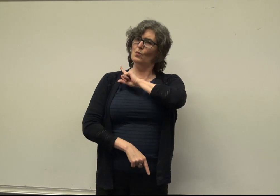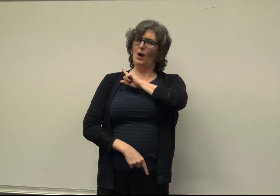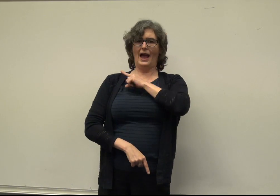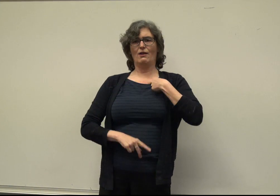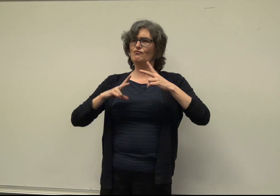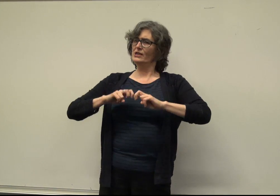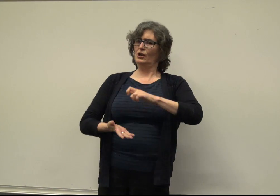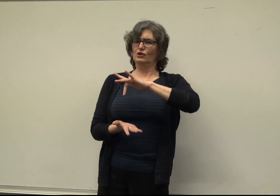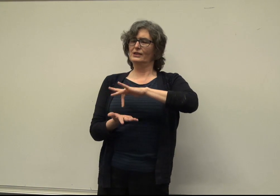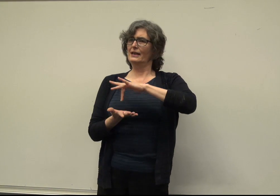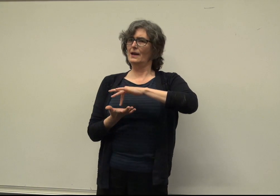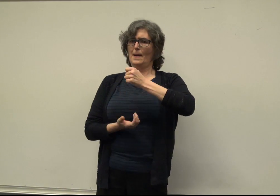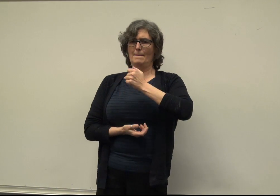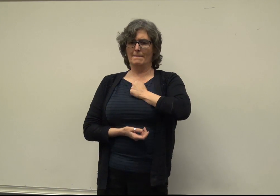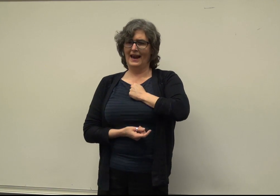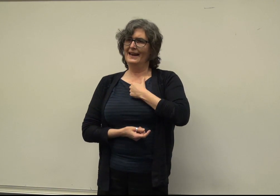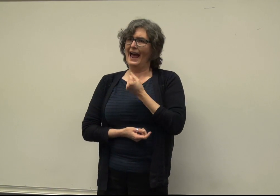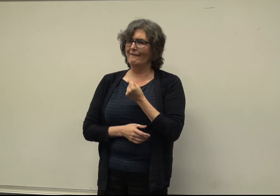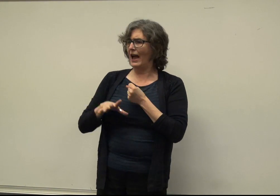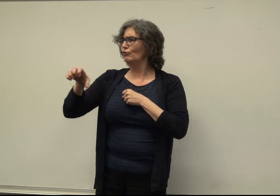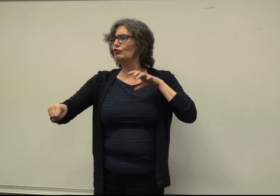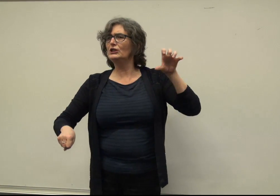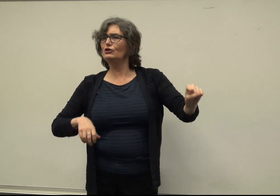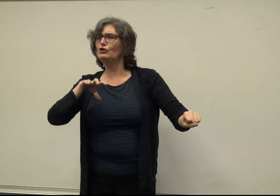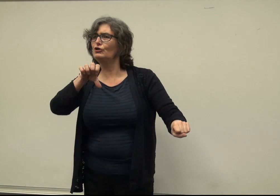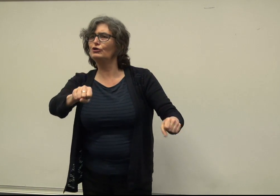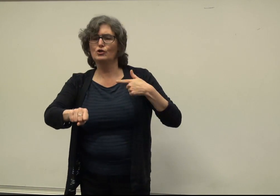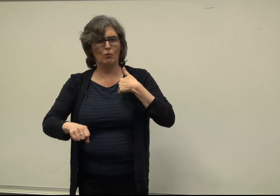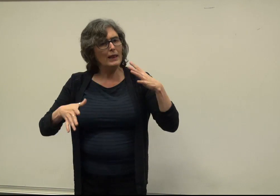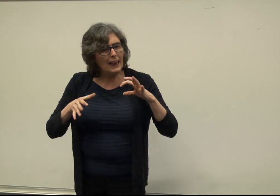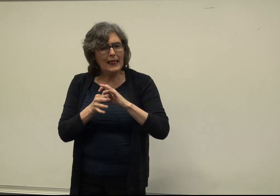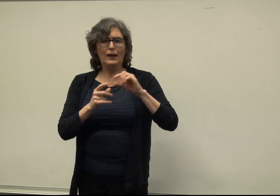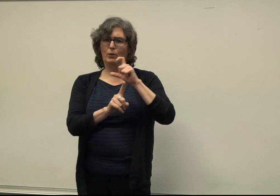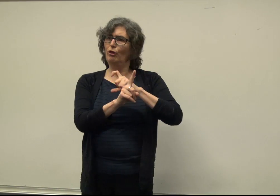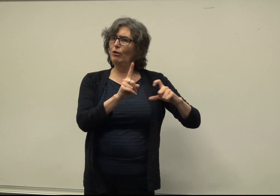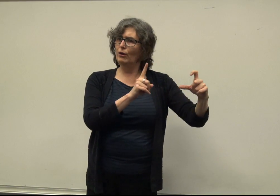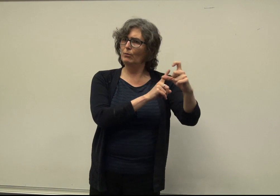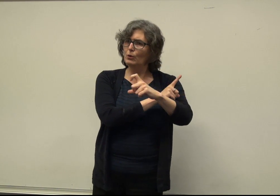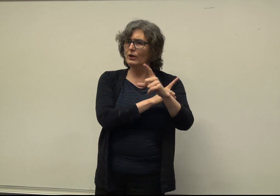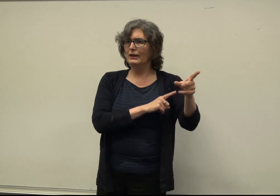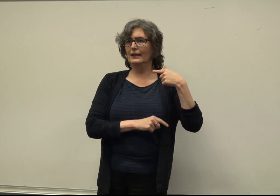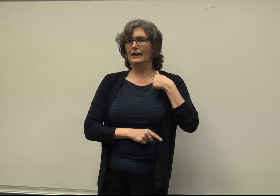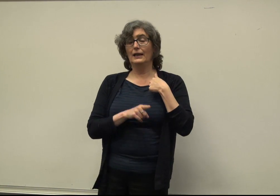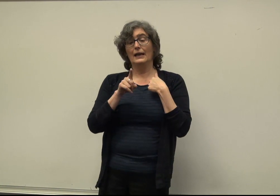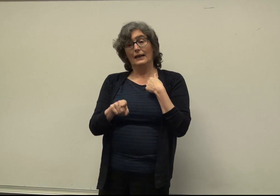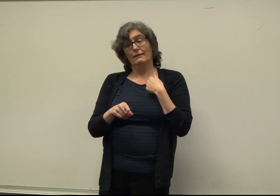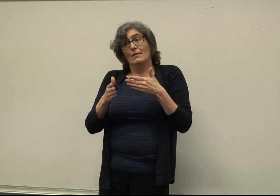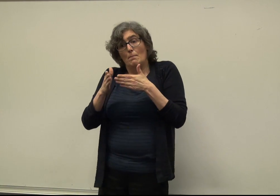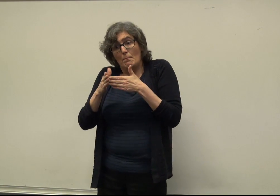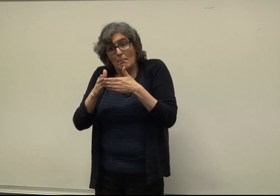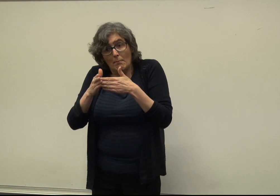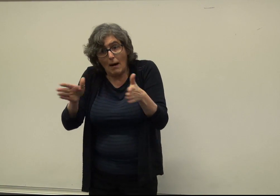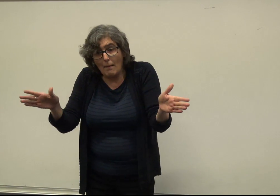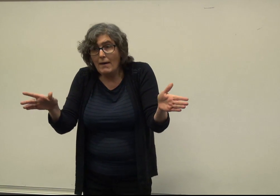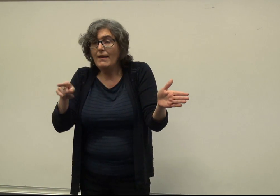we work with the public sector as well as the private sector increasingly. We are engaged